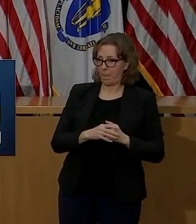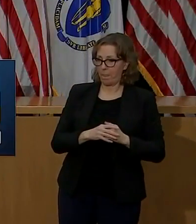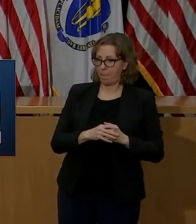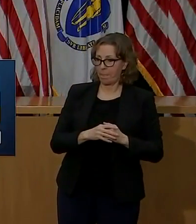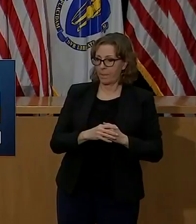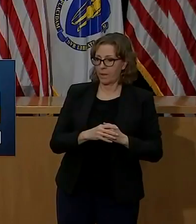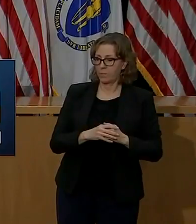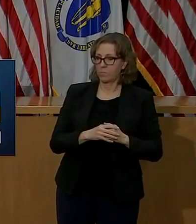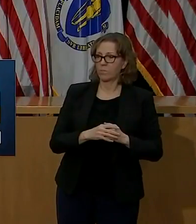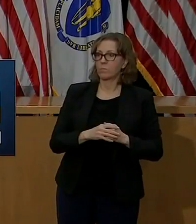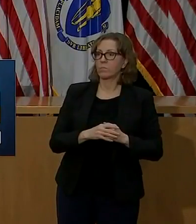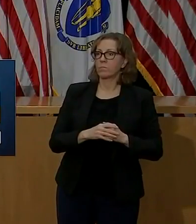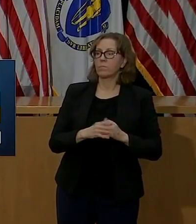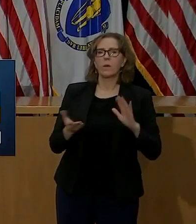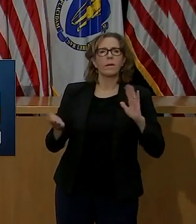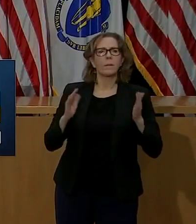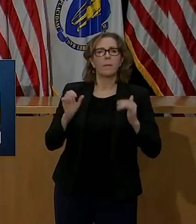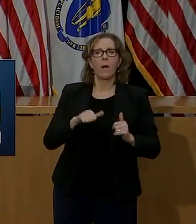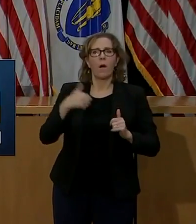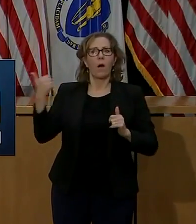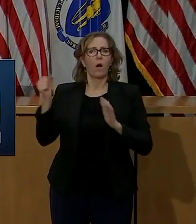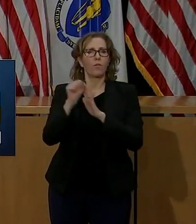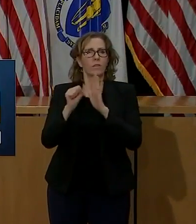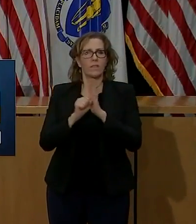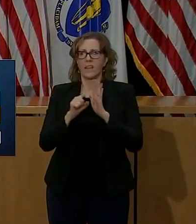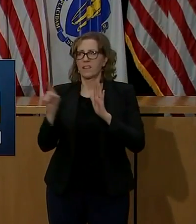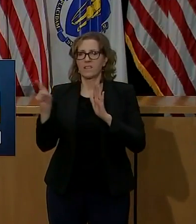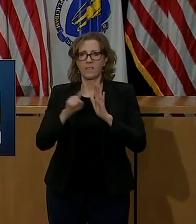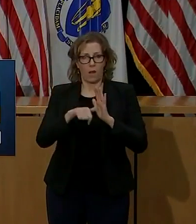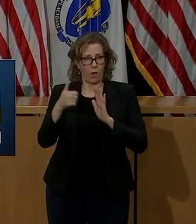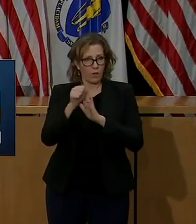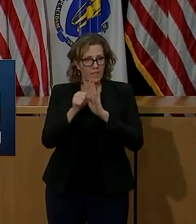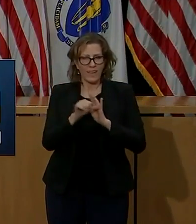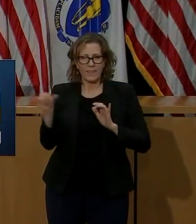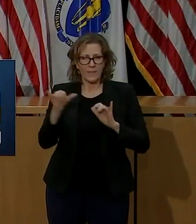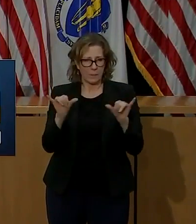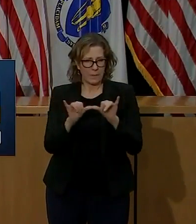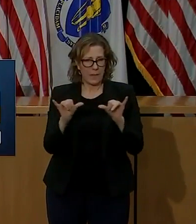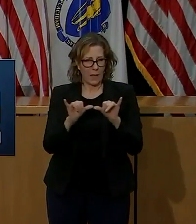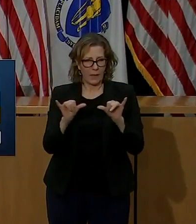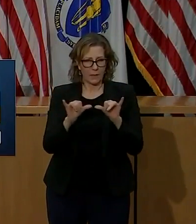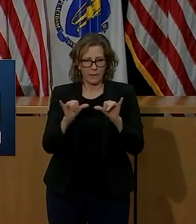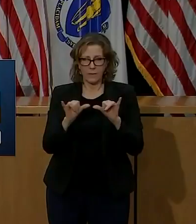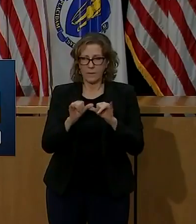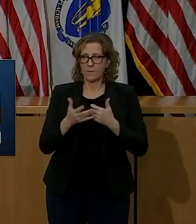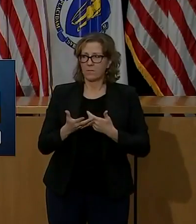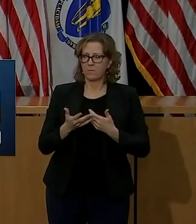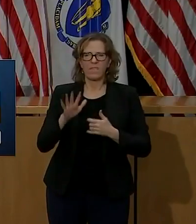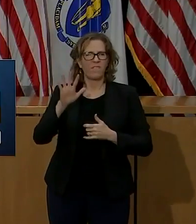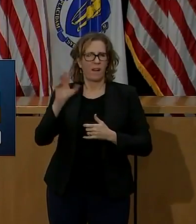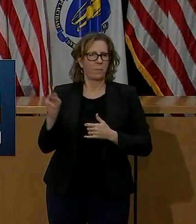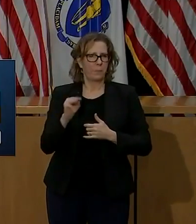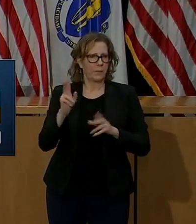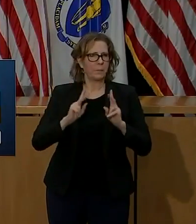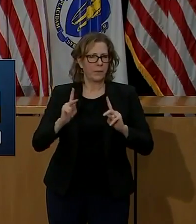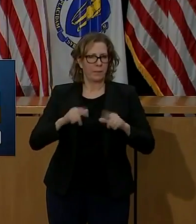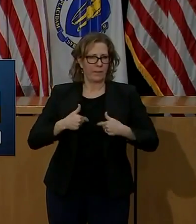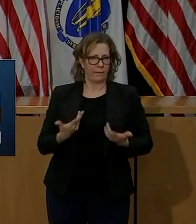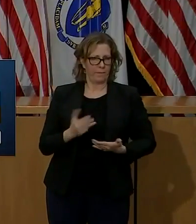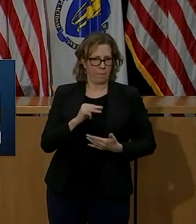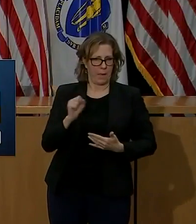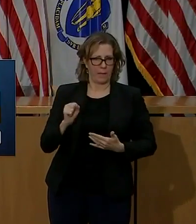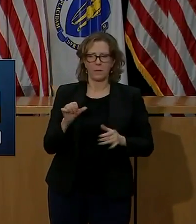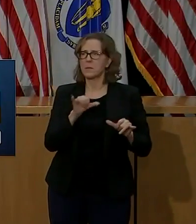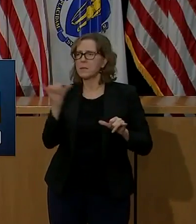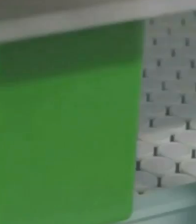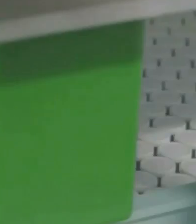number one state in the country among our peer states, the 24 states that have more than 5 million people, for first doses